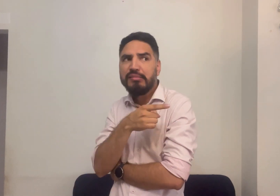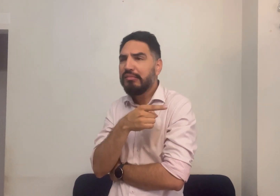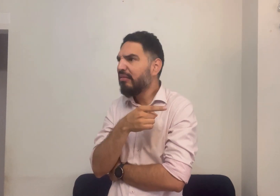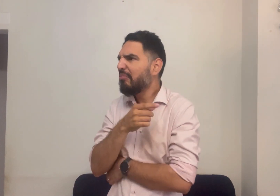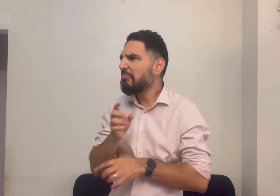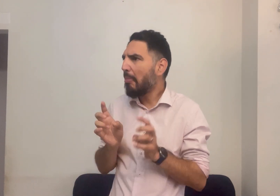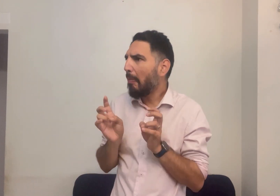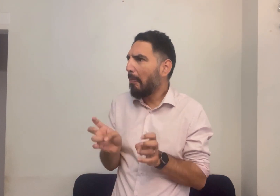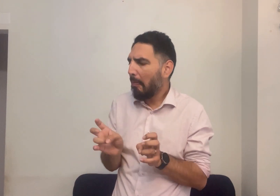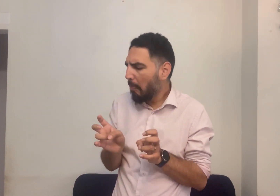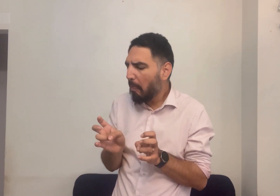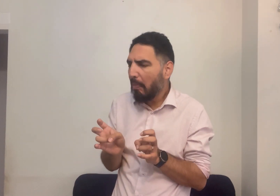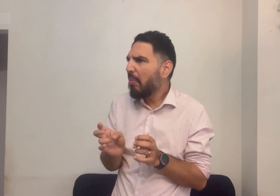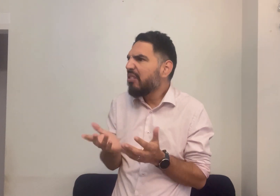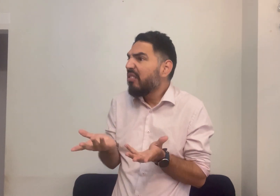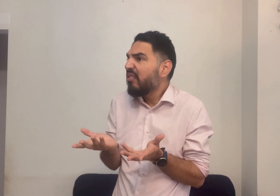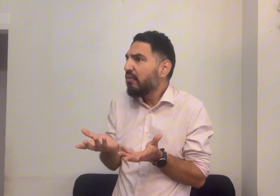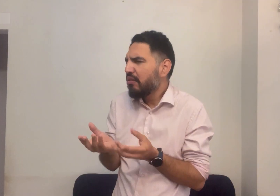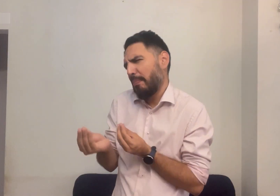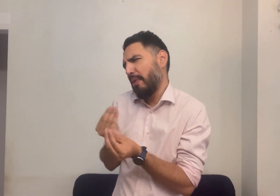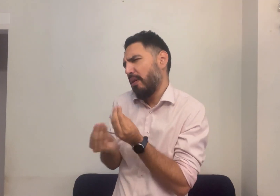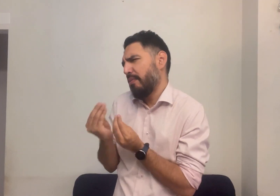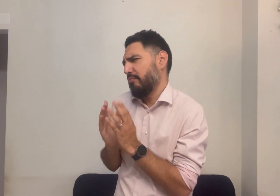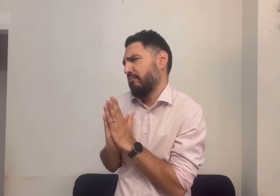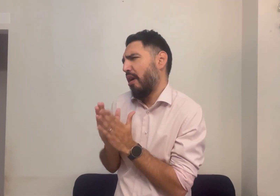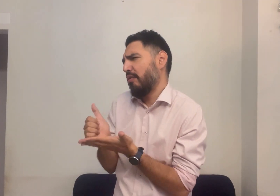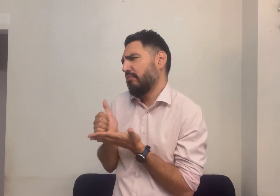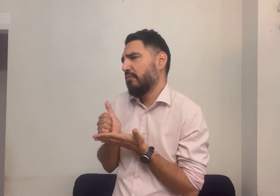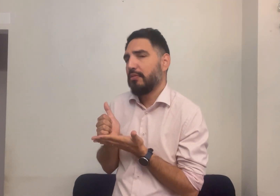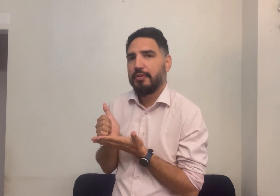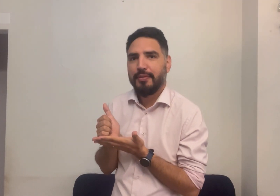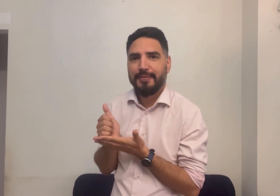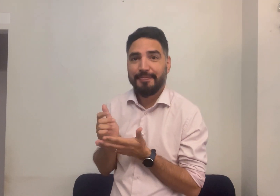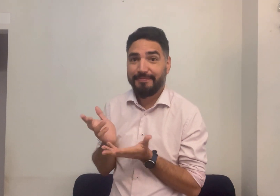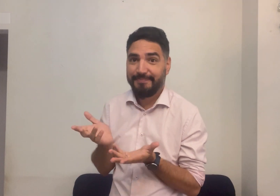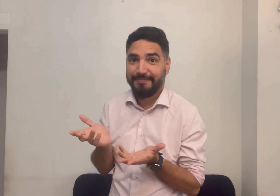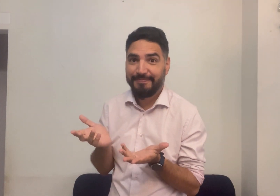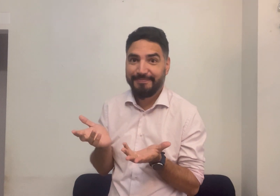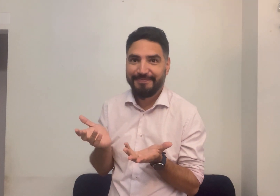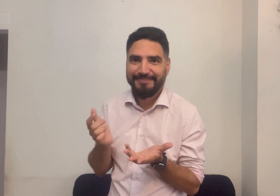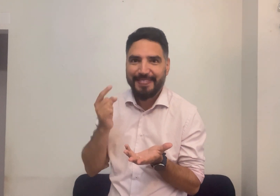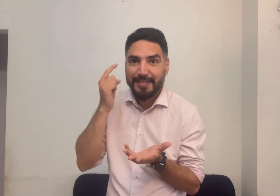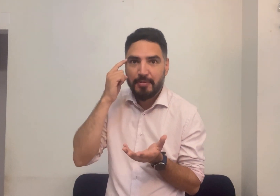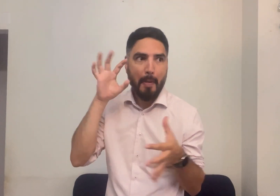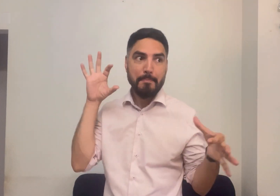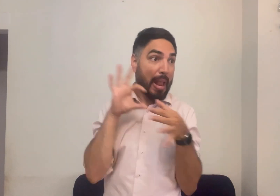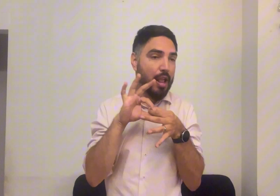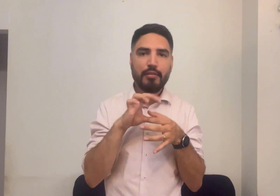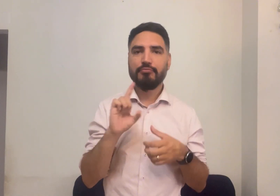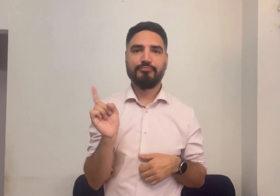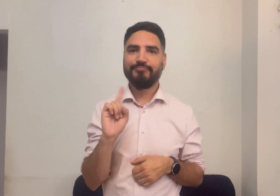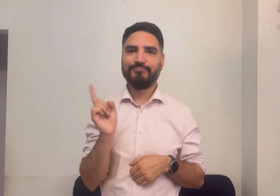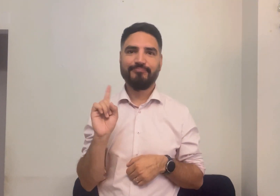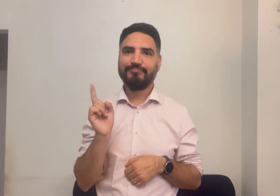likely, they'll ask what it's supposed to mean, because there's not obvious relationship between the forms and the concept.